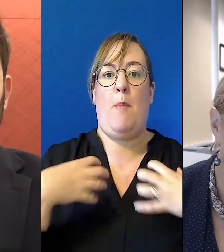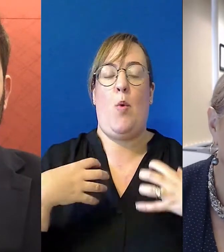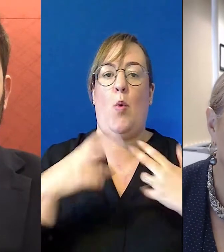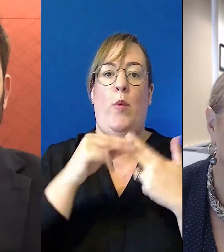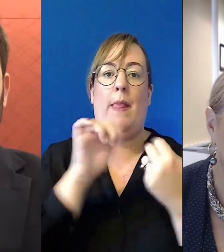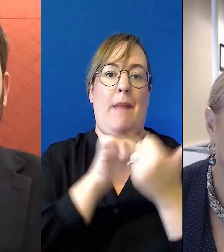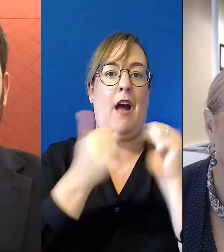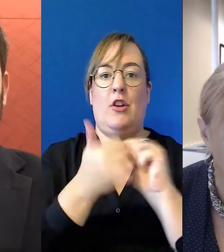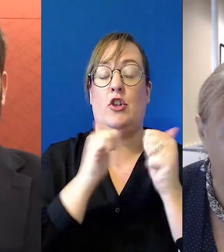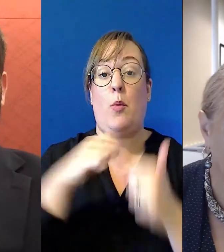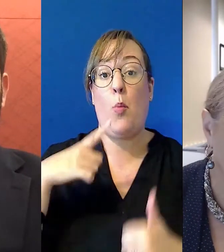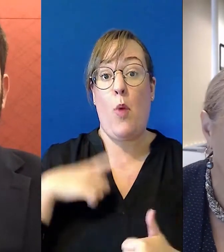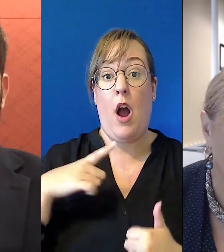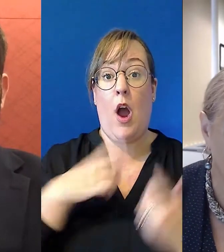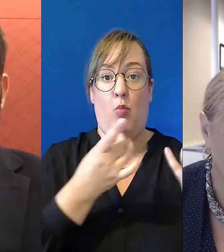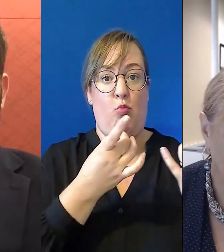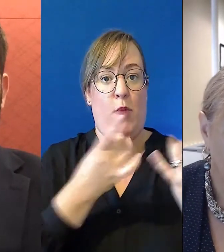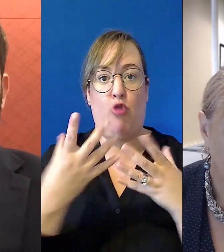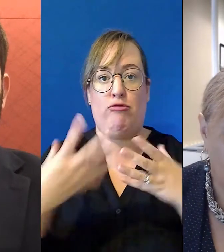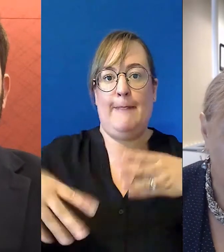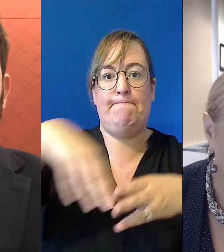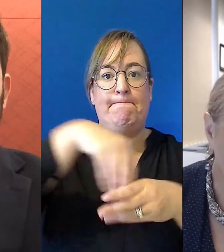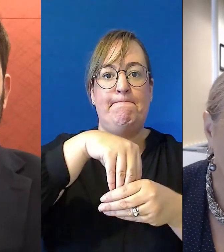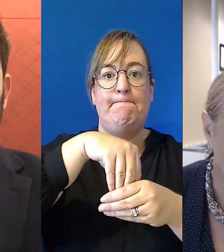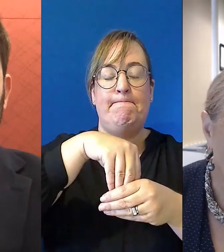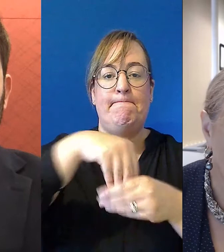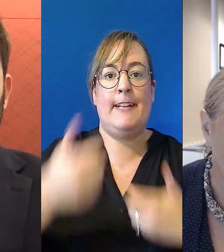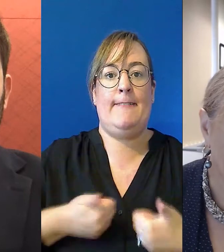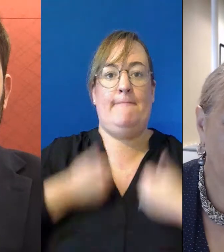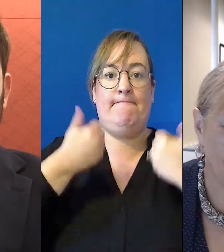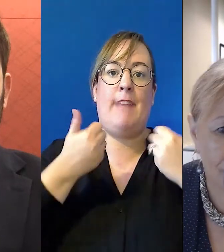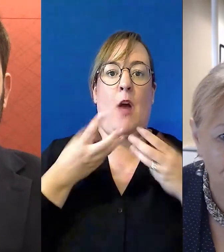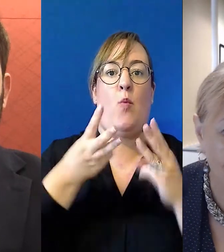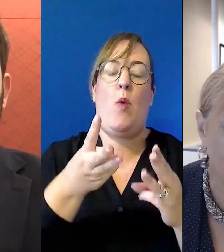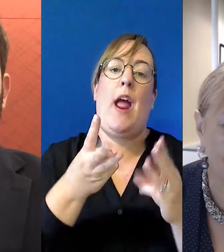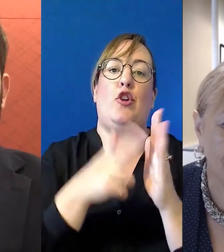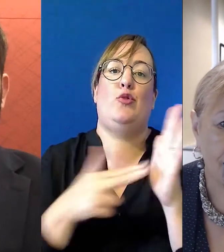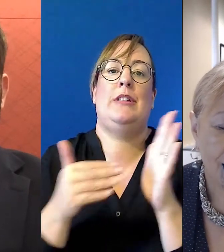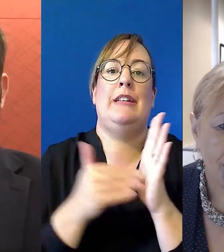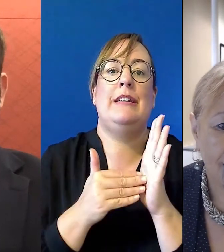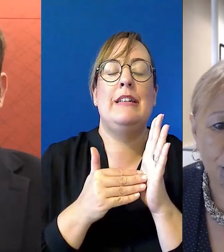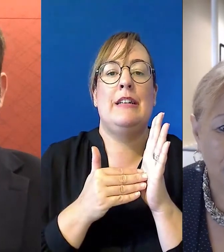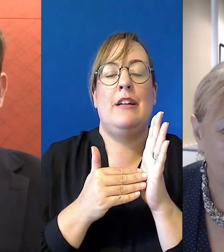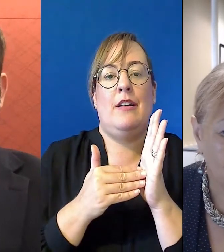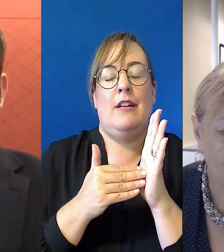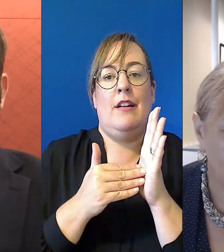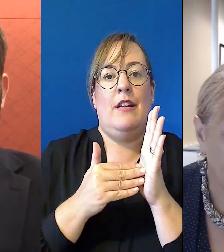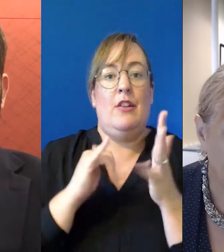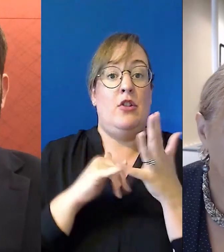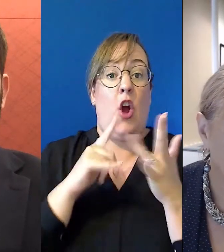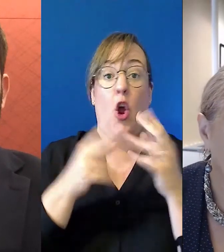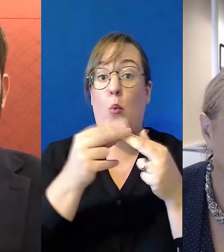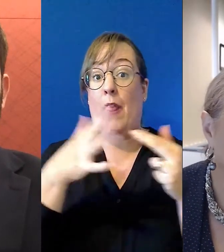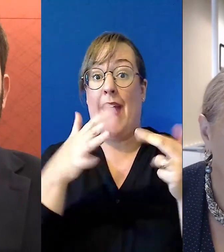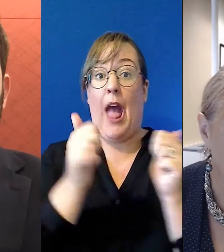we already incorporate into the way we do things in New Zealand. So it's interesting that even without the treaty